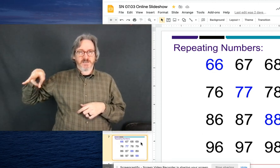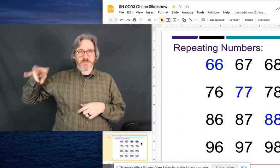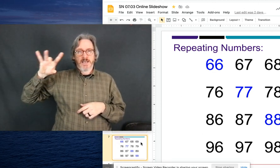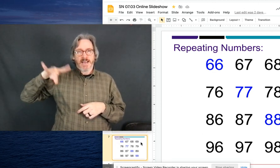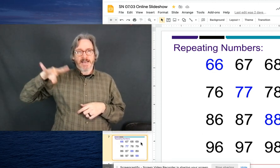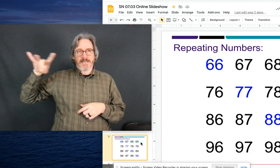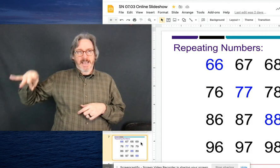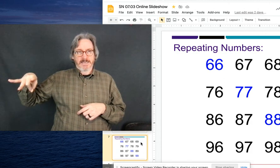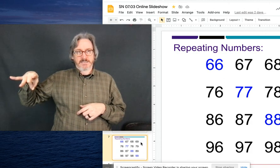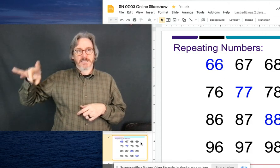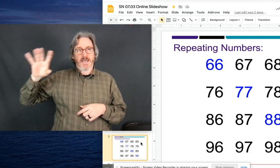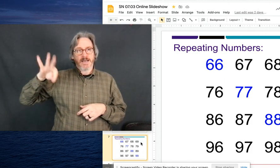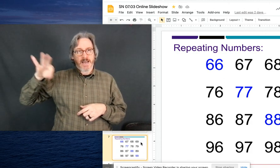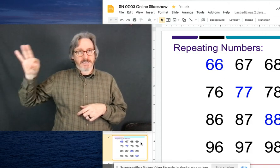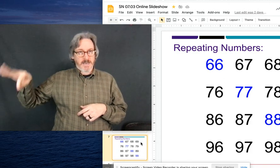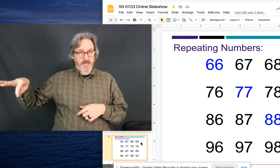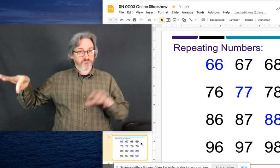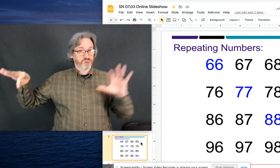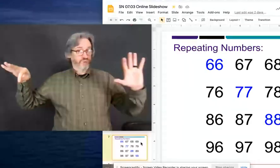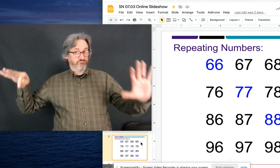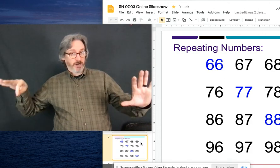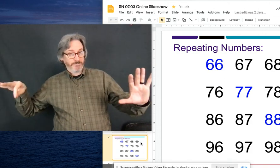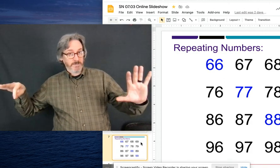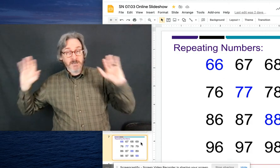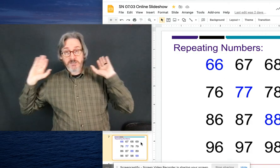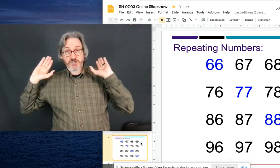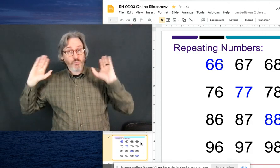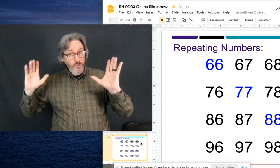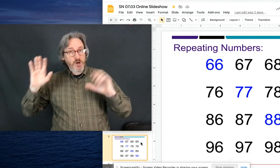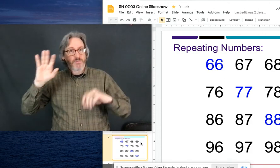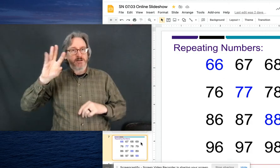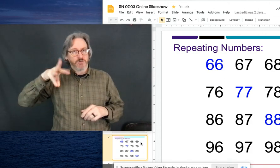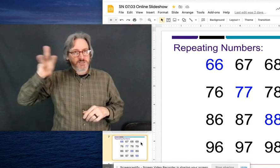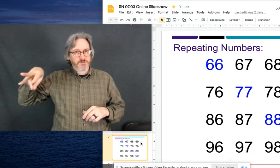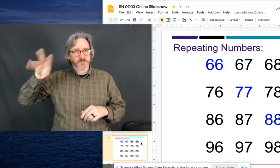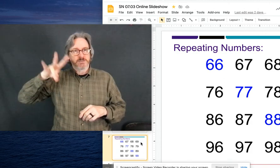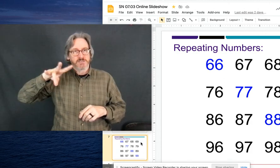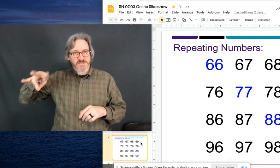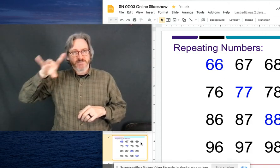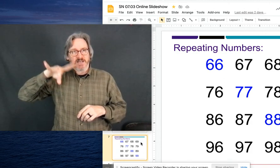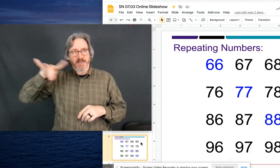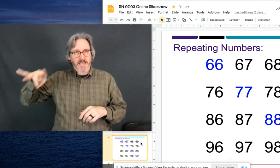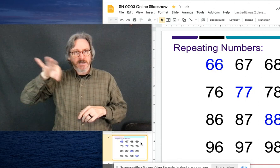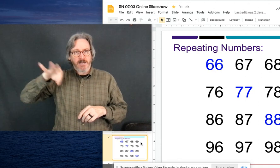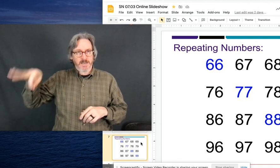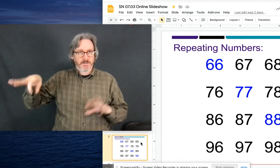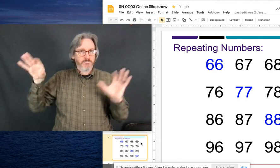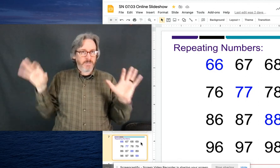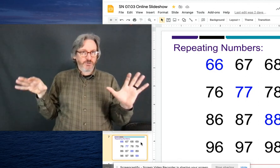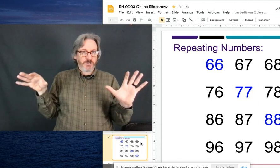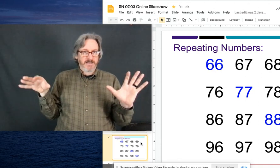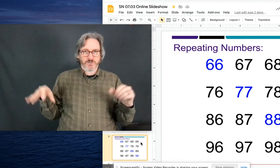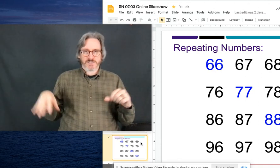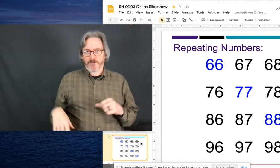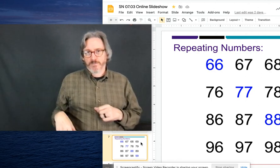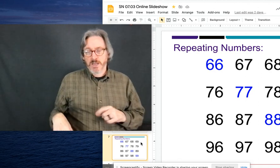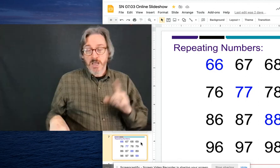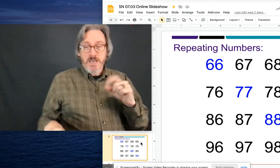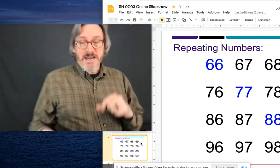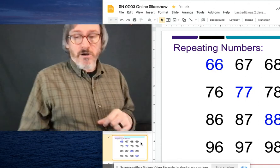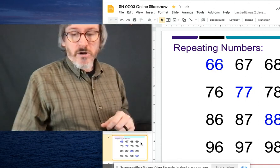77, 88, and 99, right? So we know that. You just 77, 88, 99. Make sure you got those